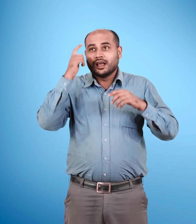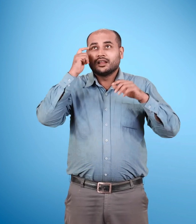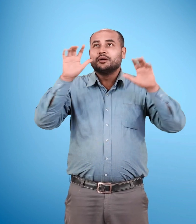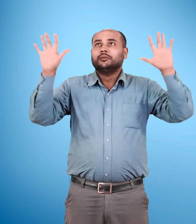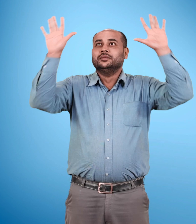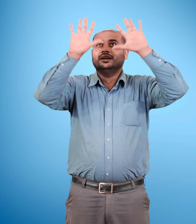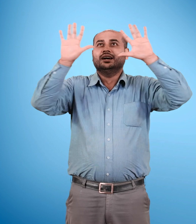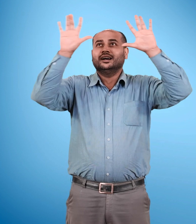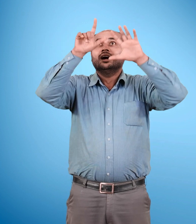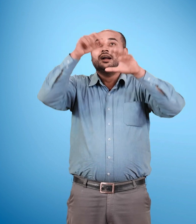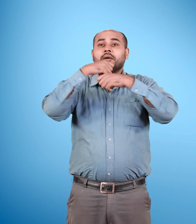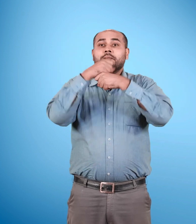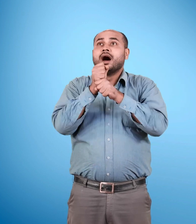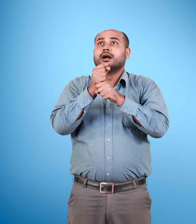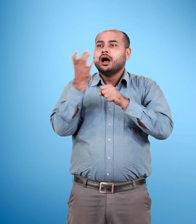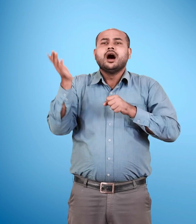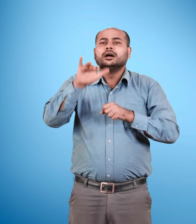How are clouds formed?